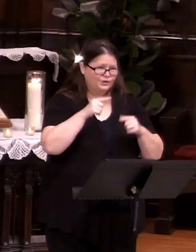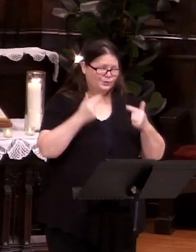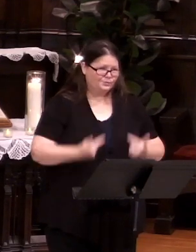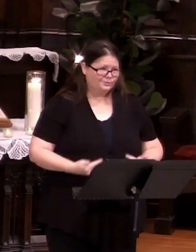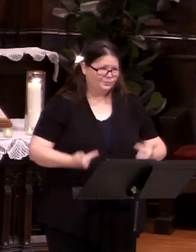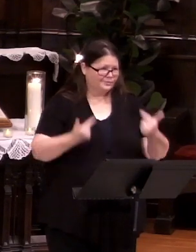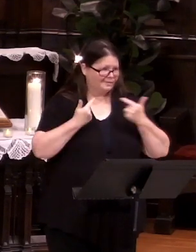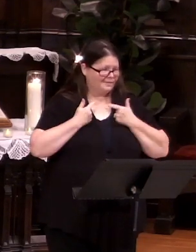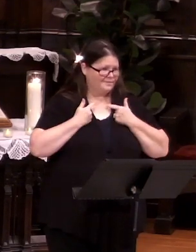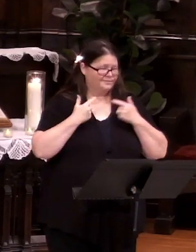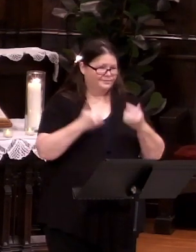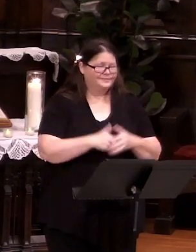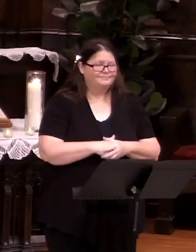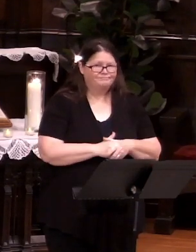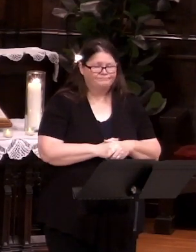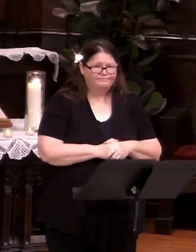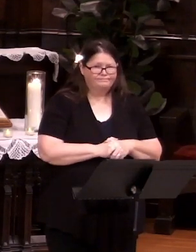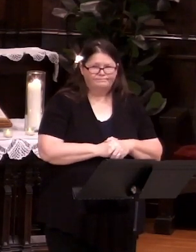to prominence.